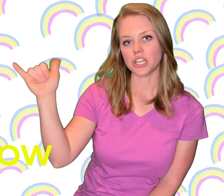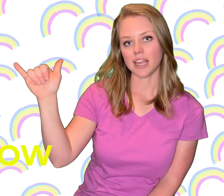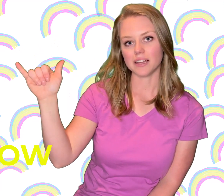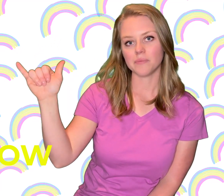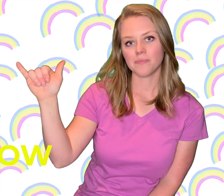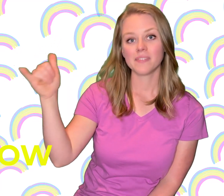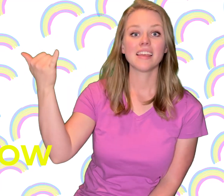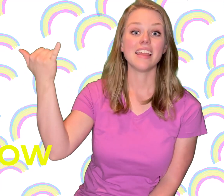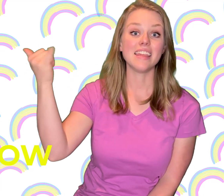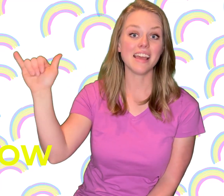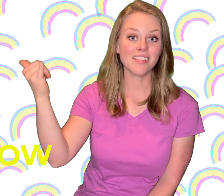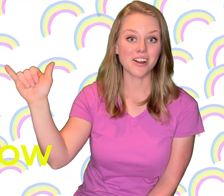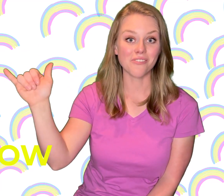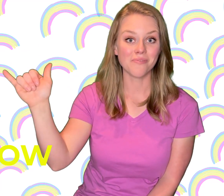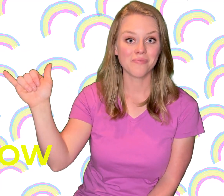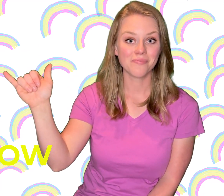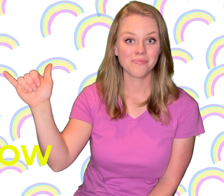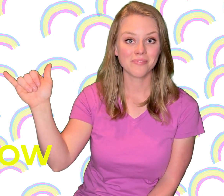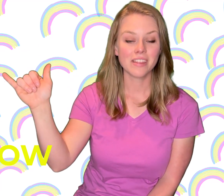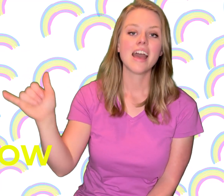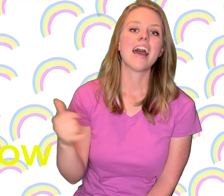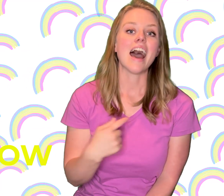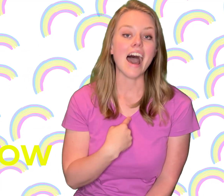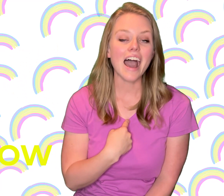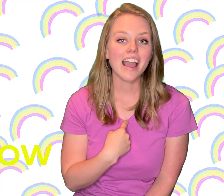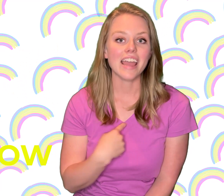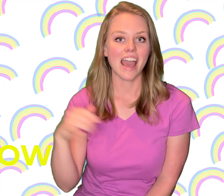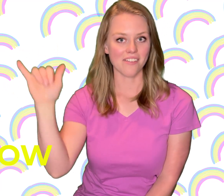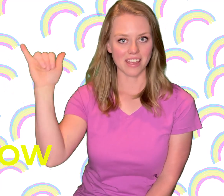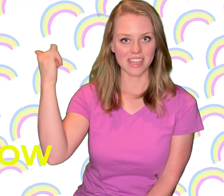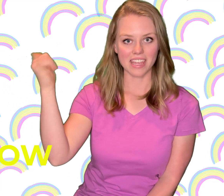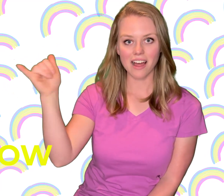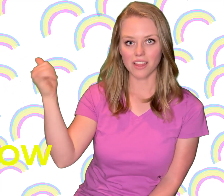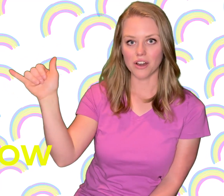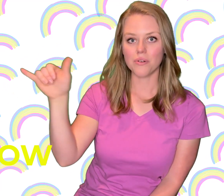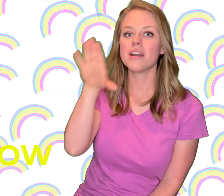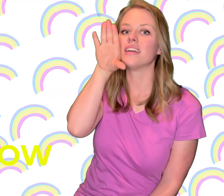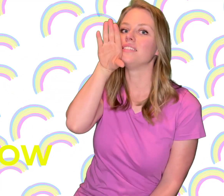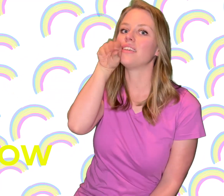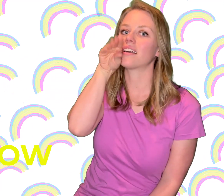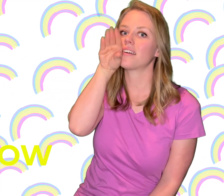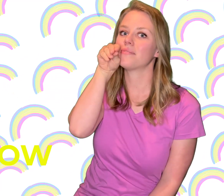it. Yellow. I have a yellow duck.